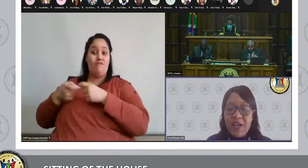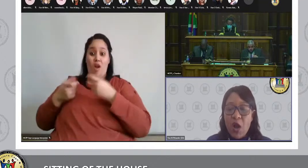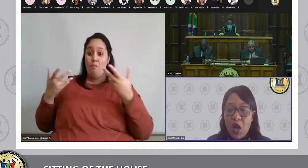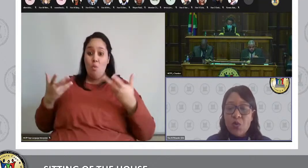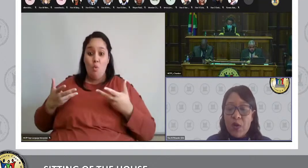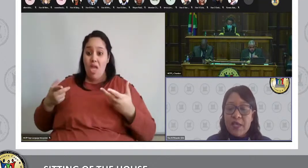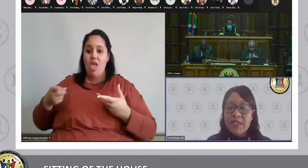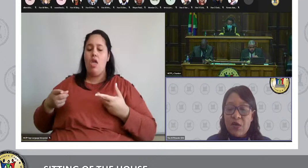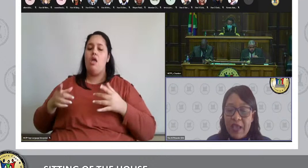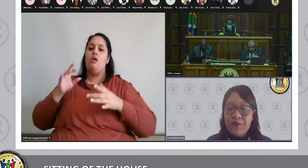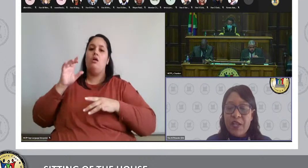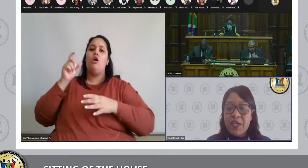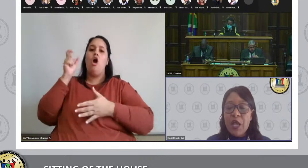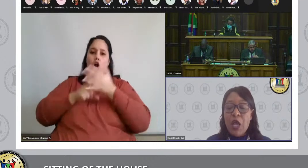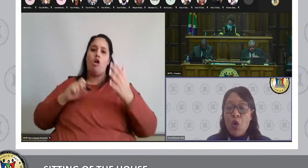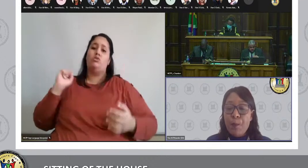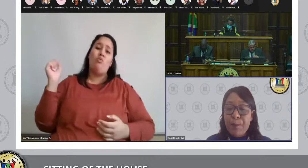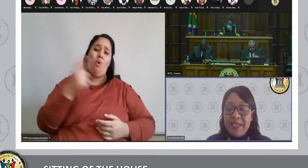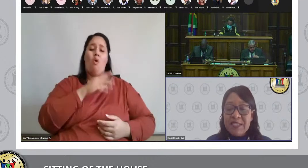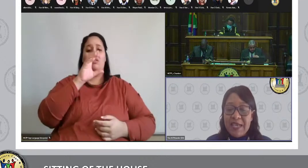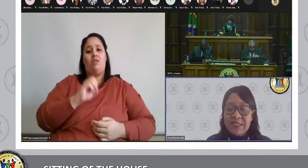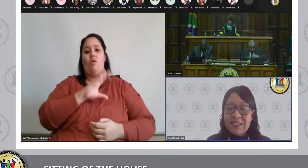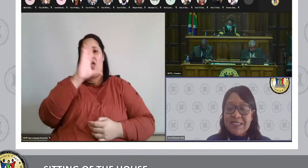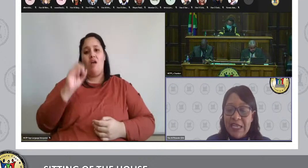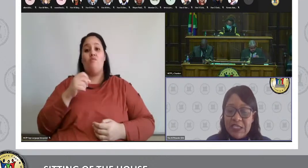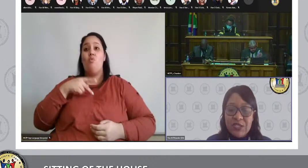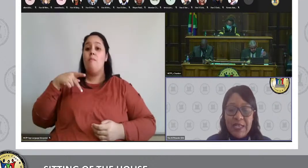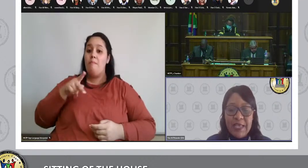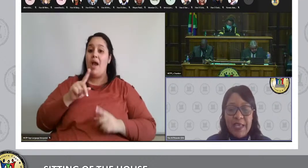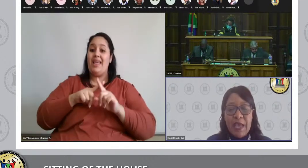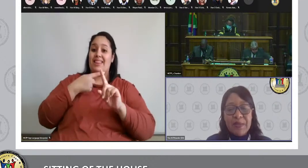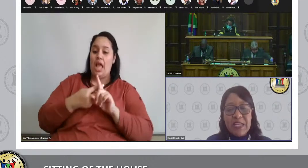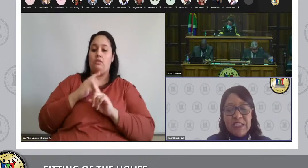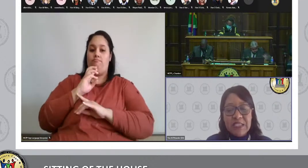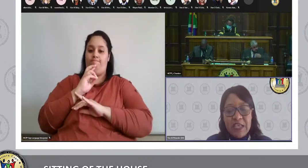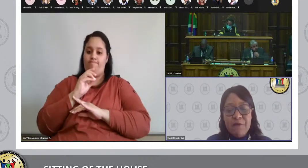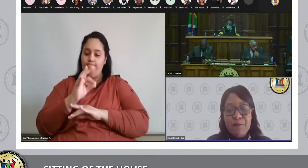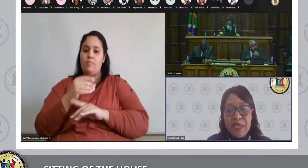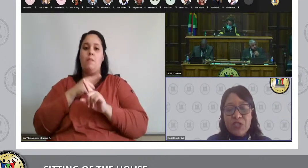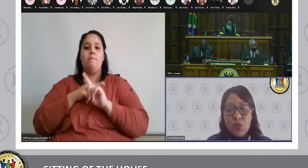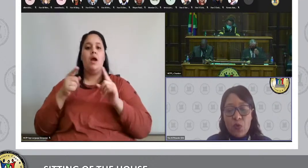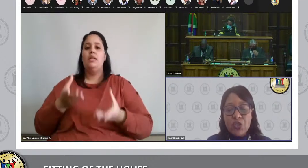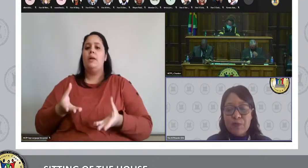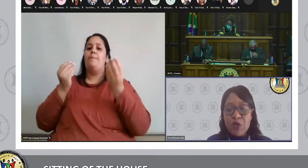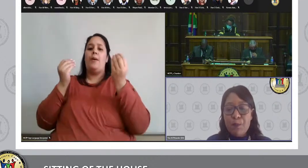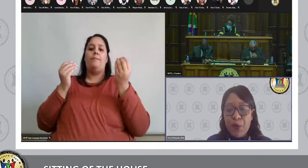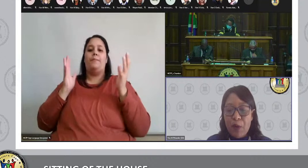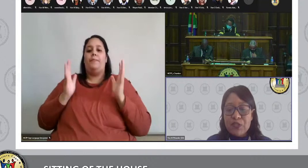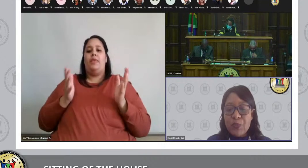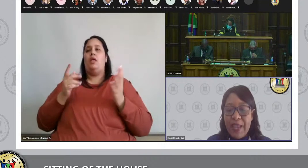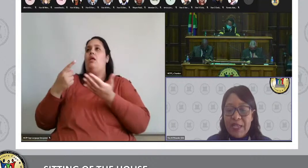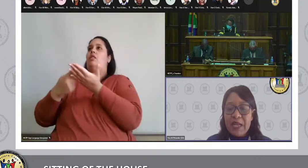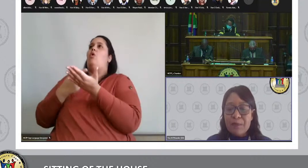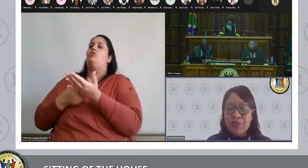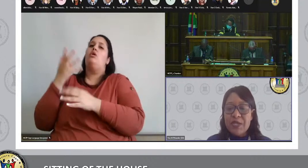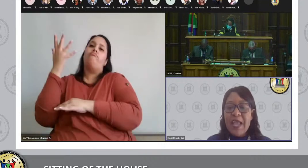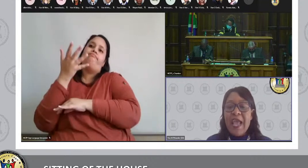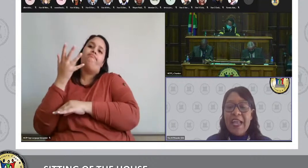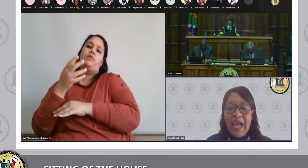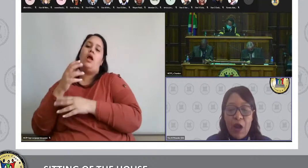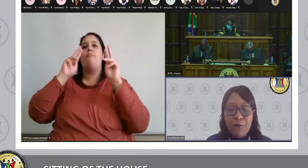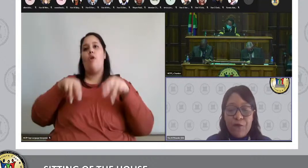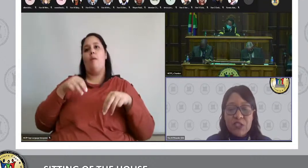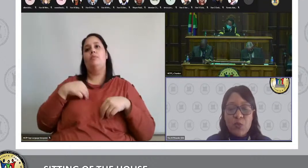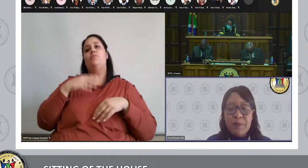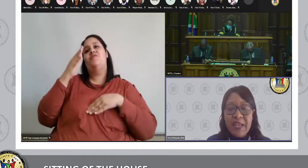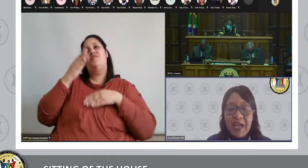of every hard-working South African who pay taxes diligently, but receive mere talk shops on promise to end corruption